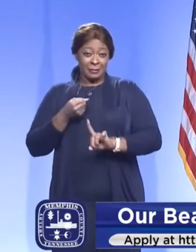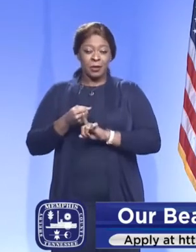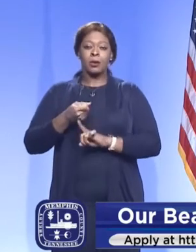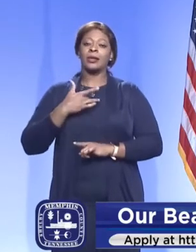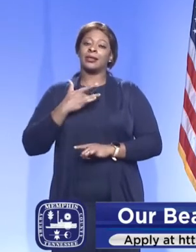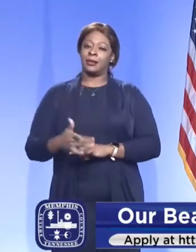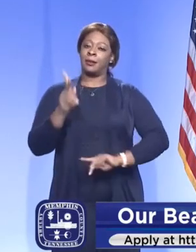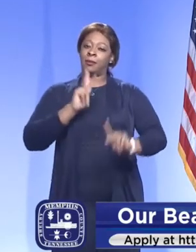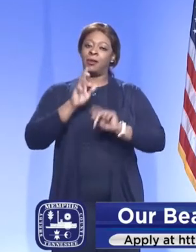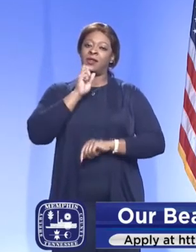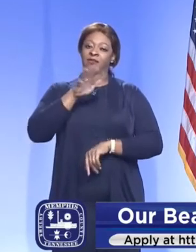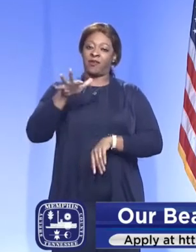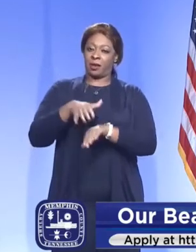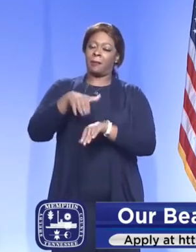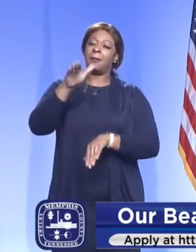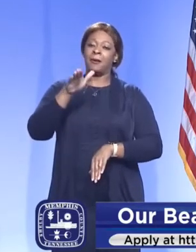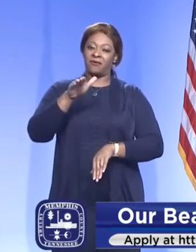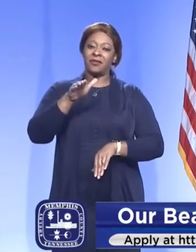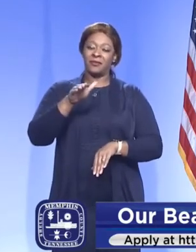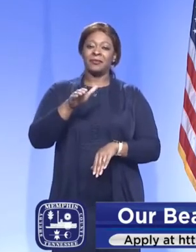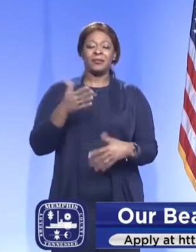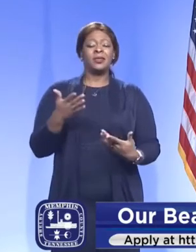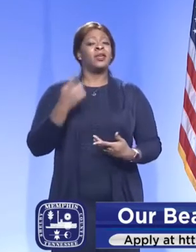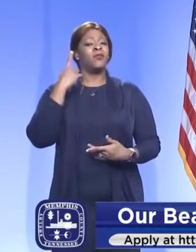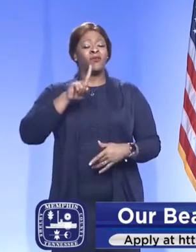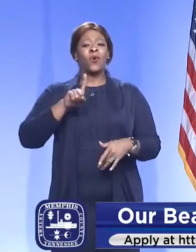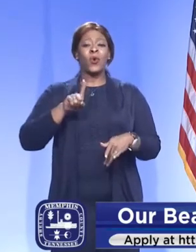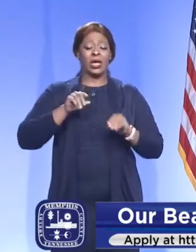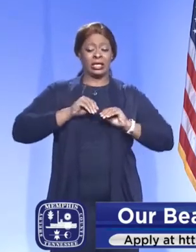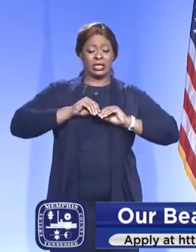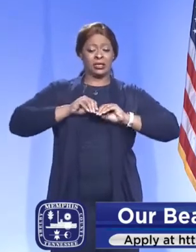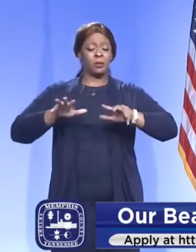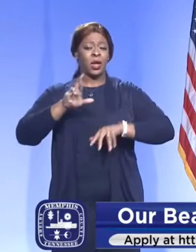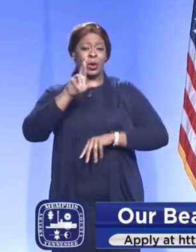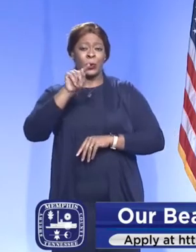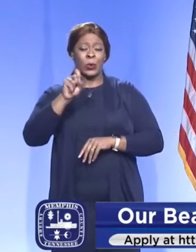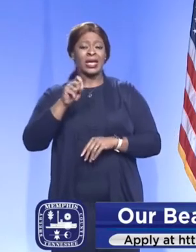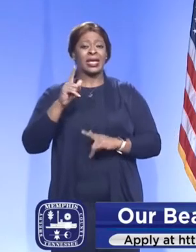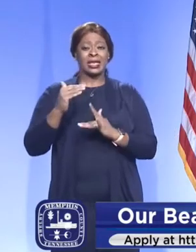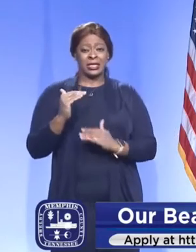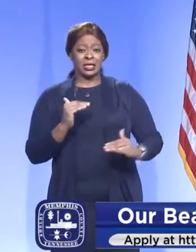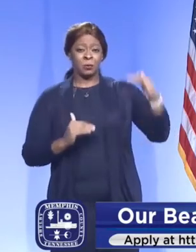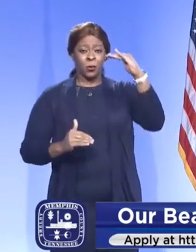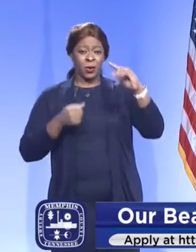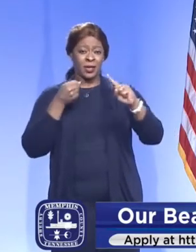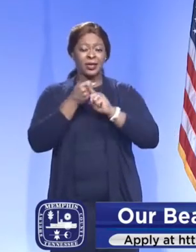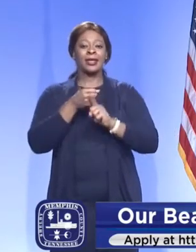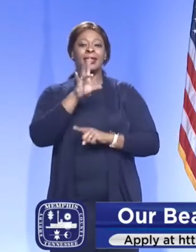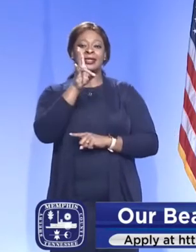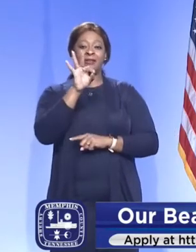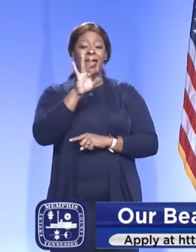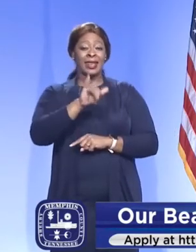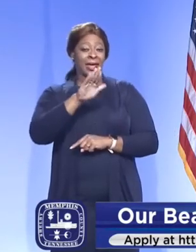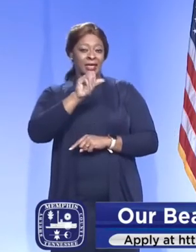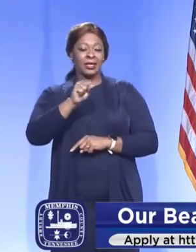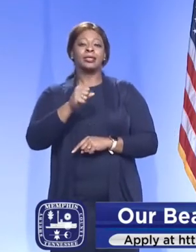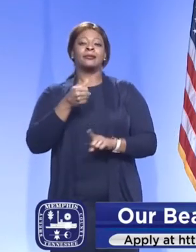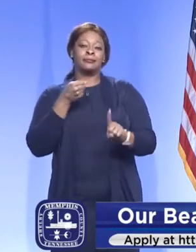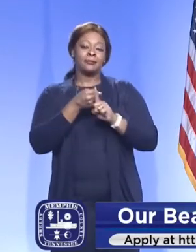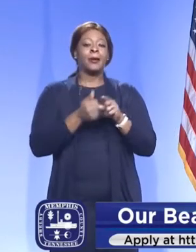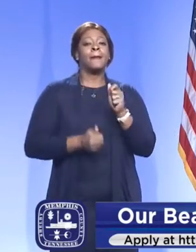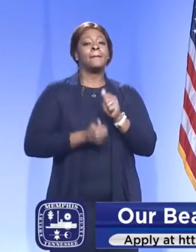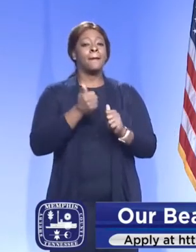18 and 54 years old. So COVID-19 is attacking our young adults, is attacking our healthy young